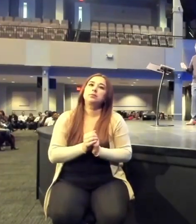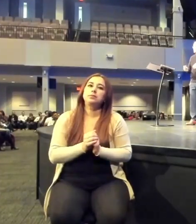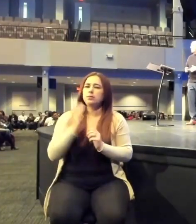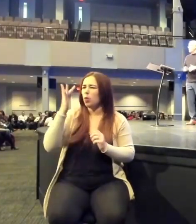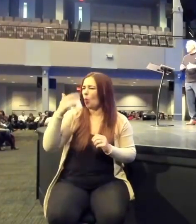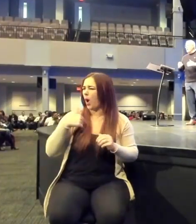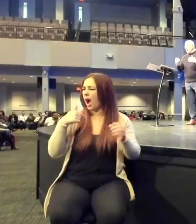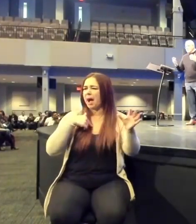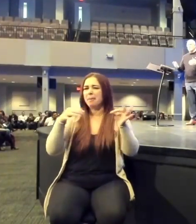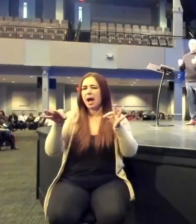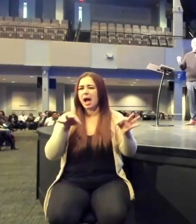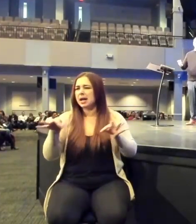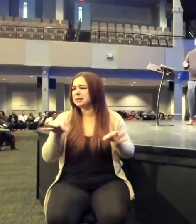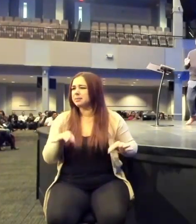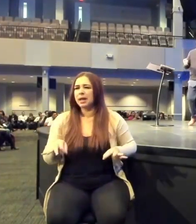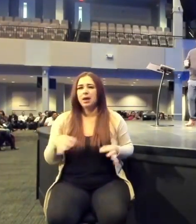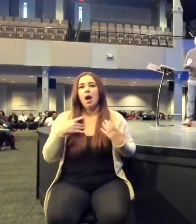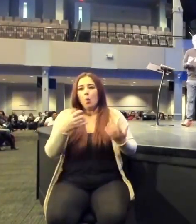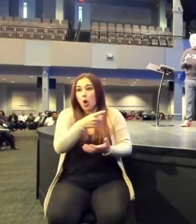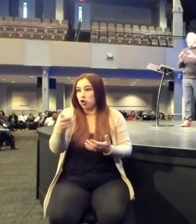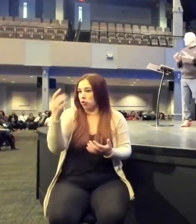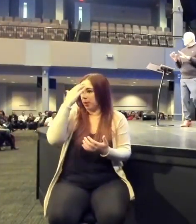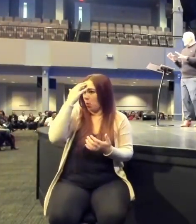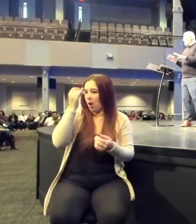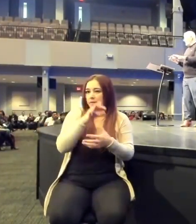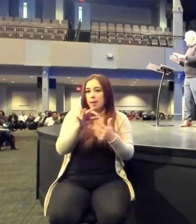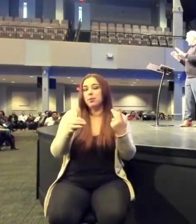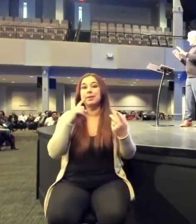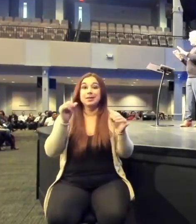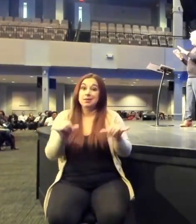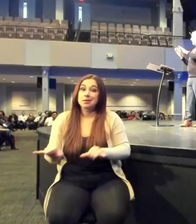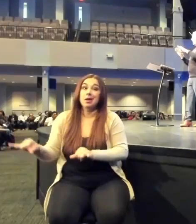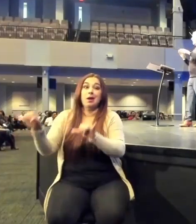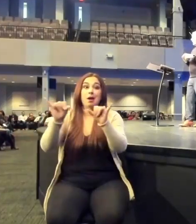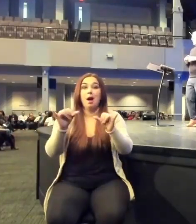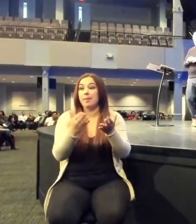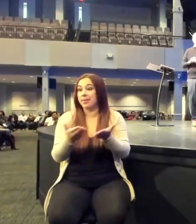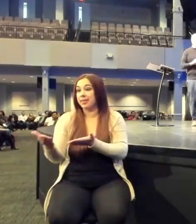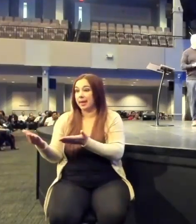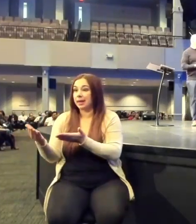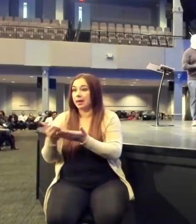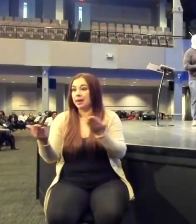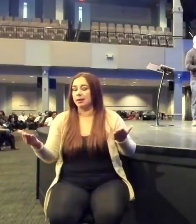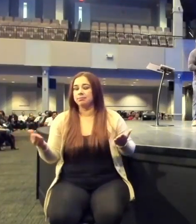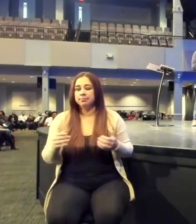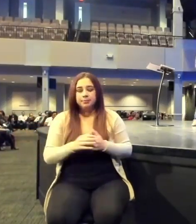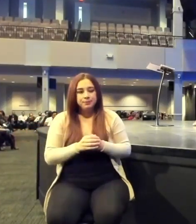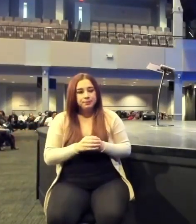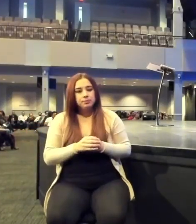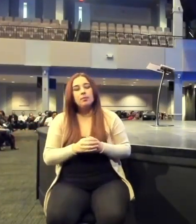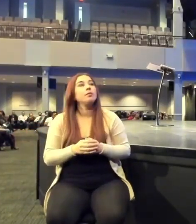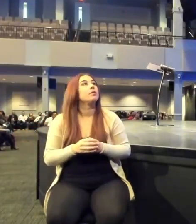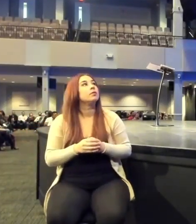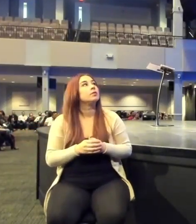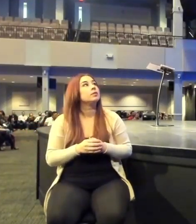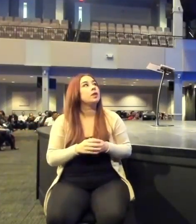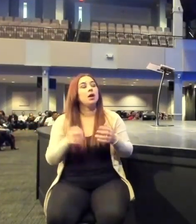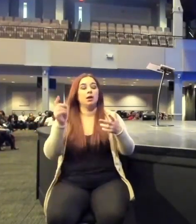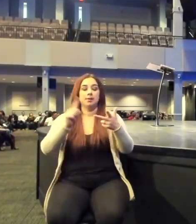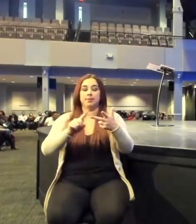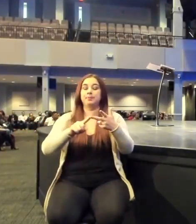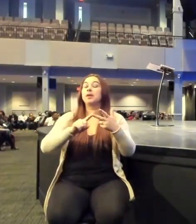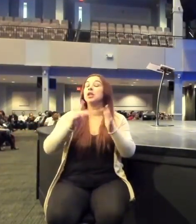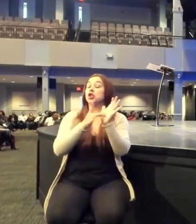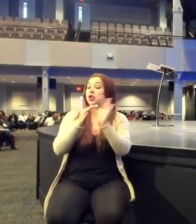am I doing this? Because I just want you to be aware, because there's a common theme in it all that I'll point out in just a moment. Again, we have Jesus' first